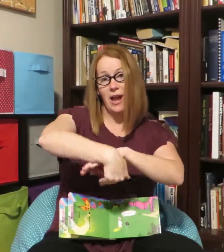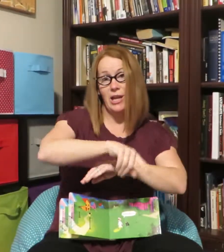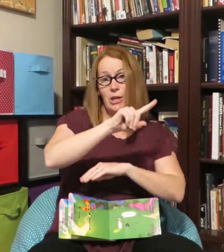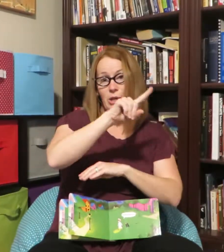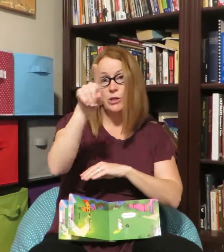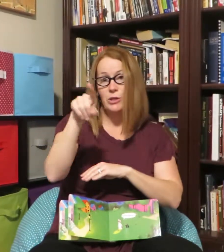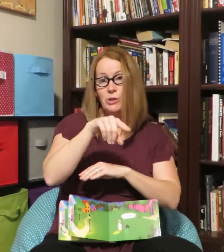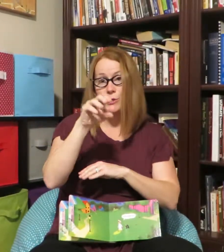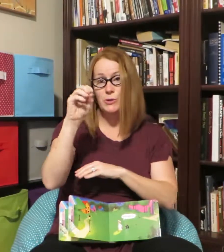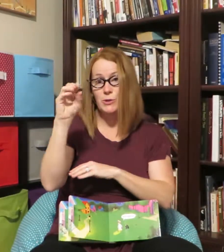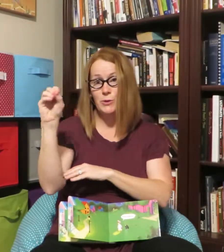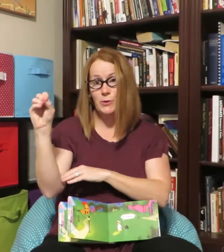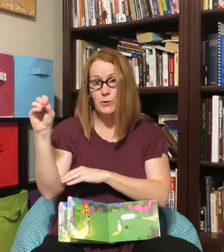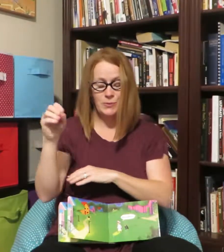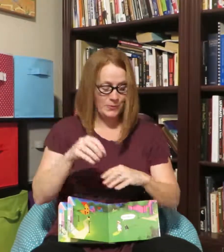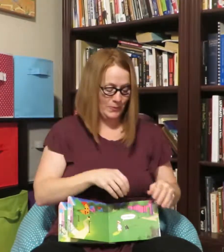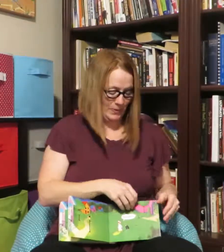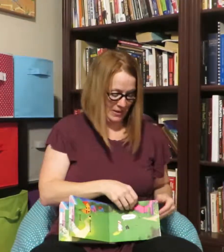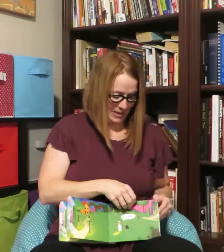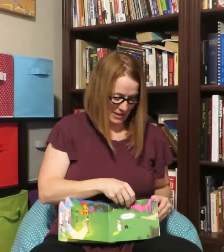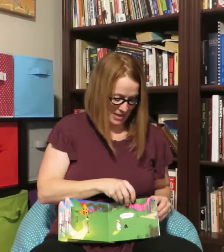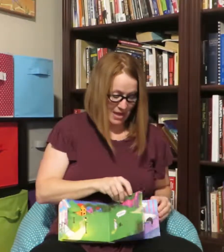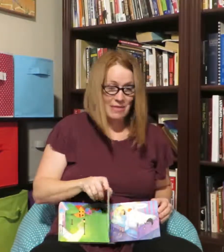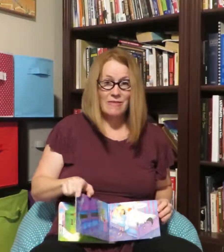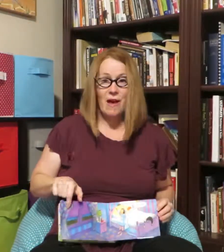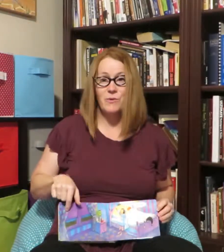night, zoo." That was